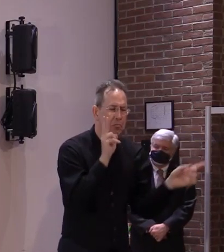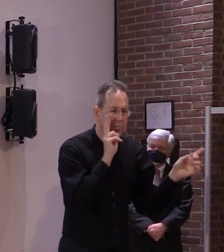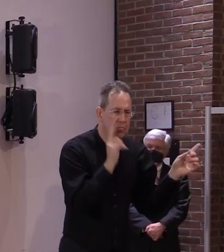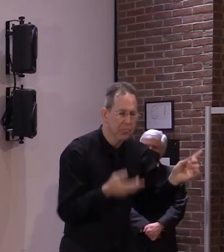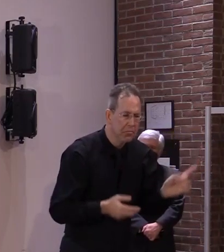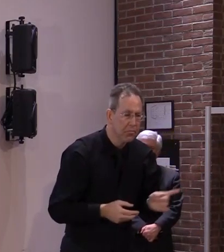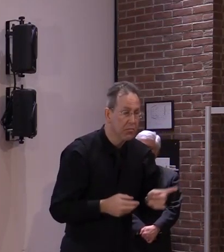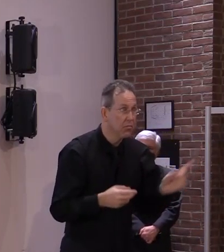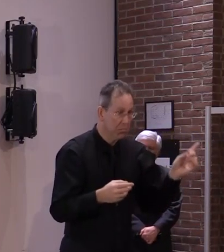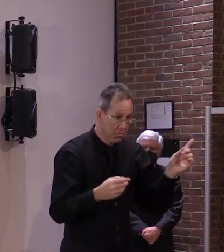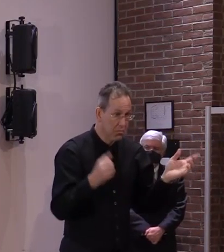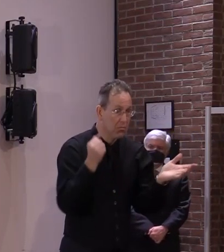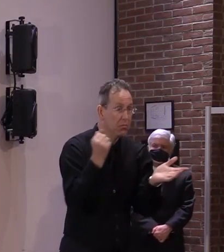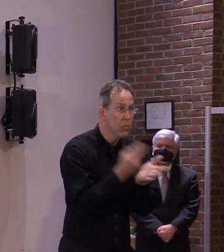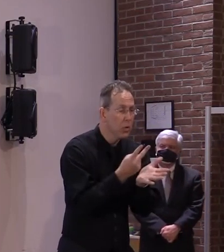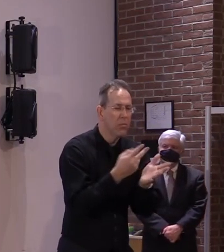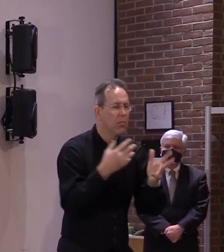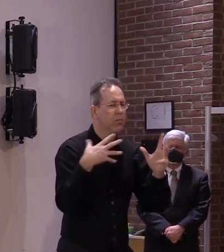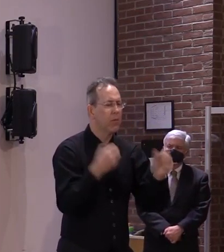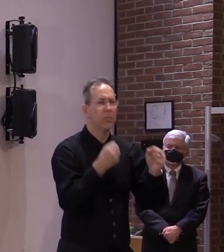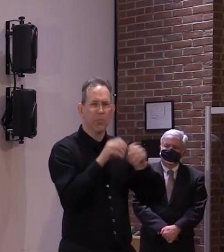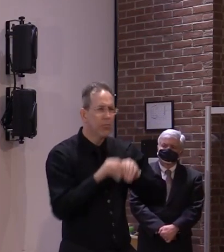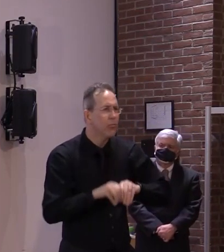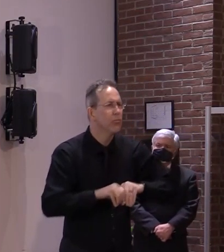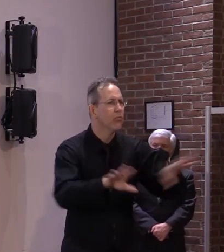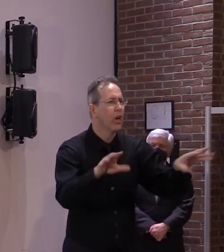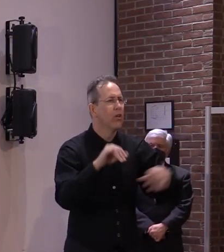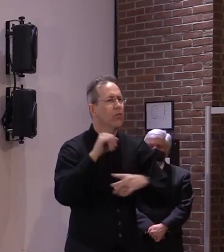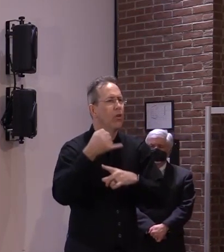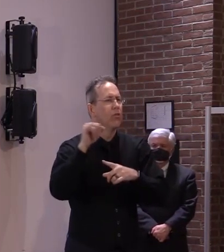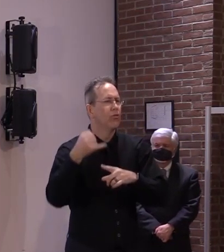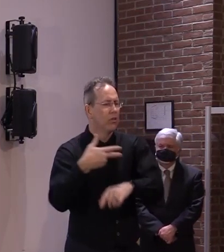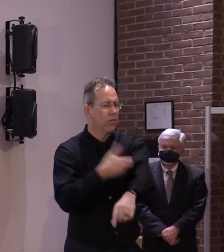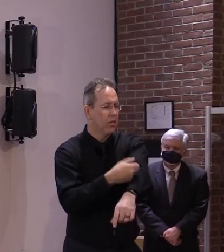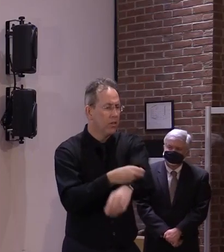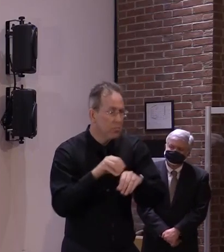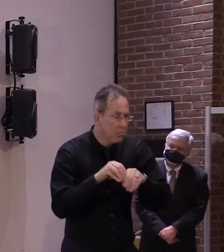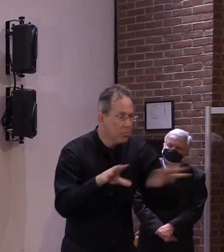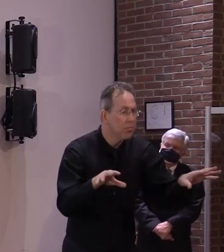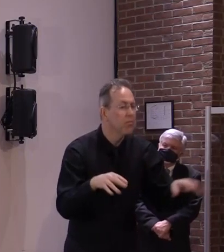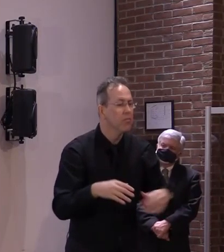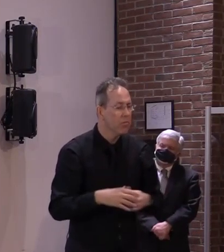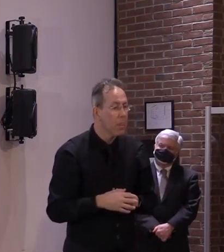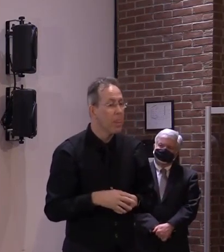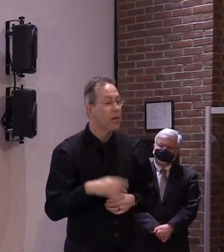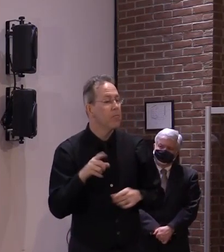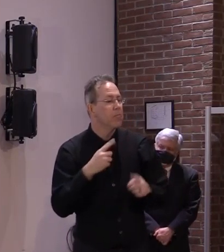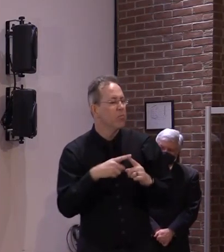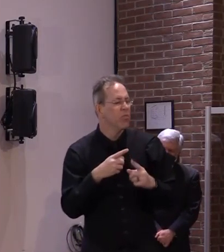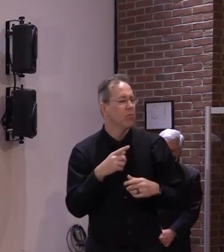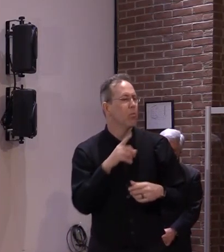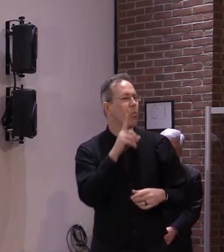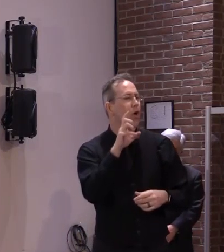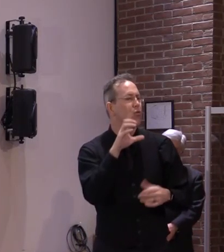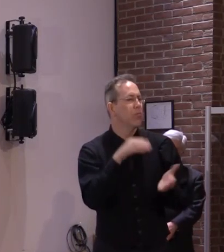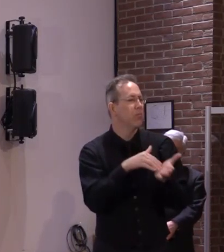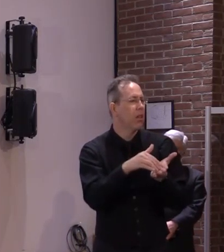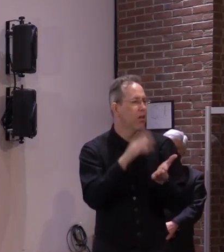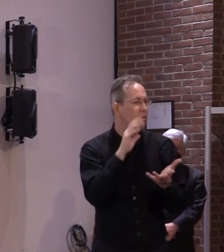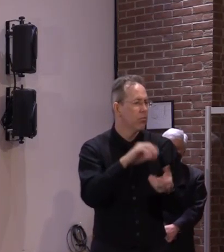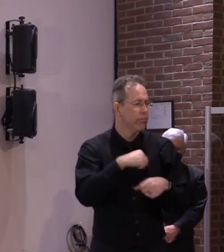100 million of these they've committed to by the end of June. So that is substantial, and that would mean